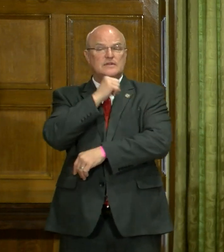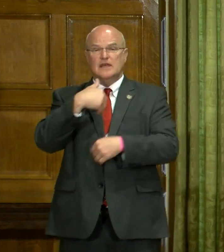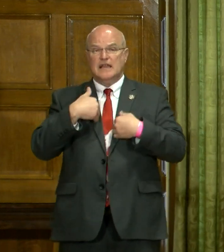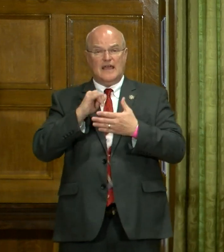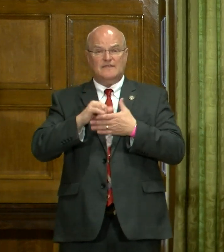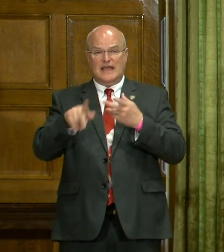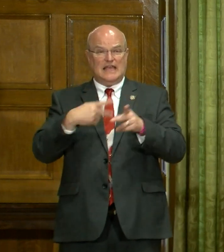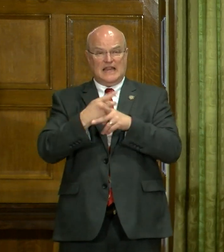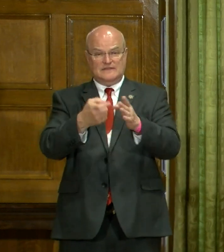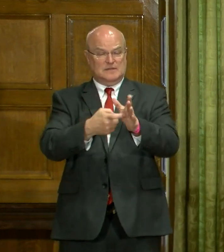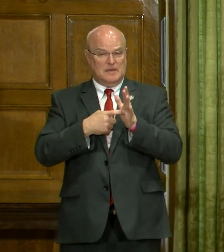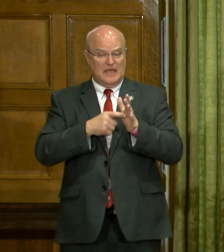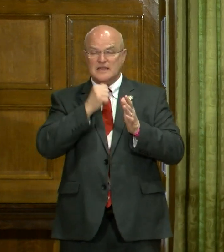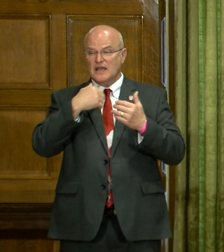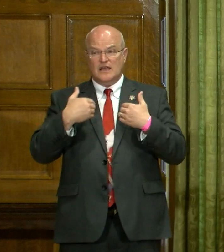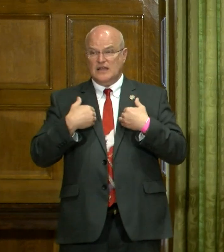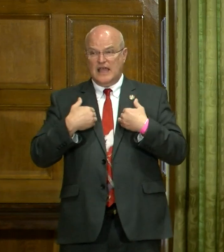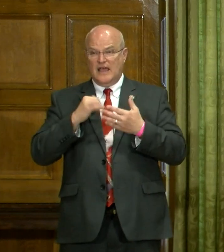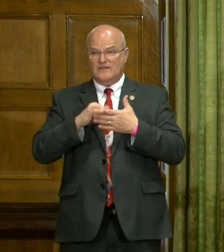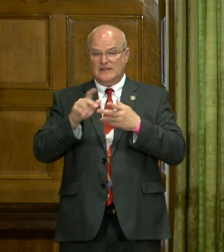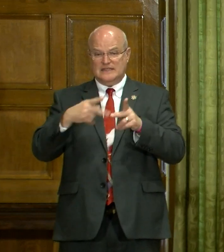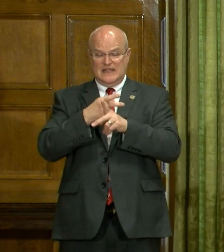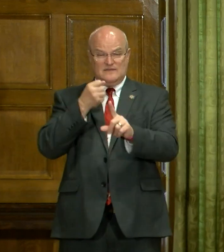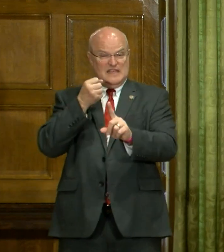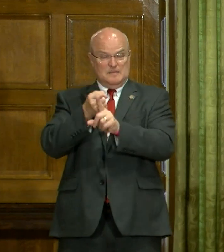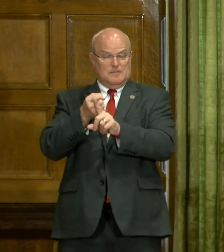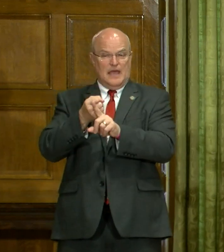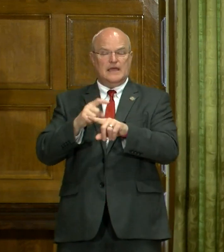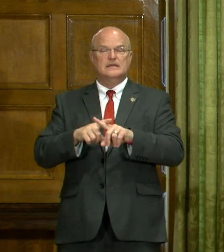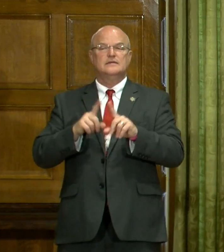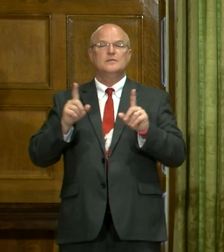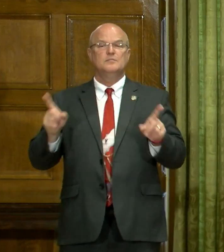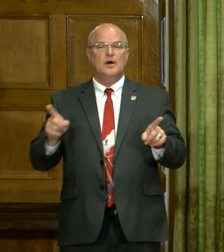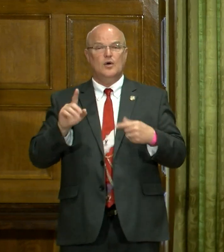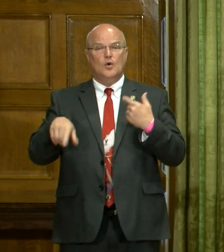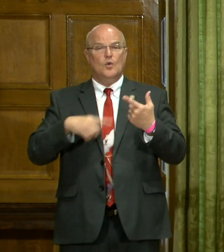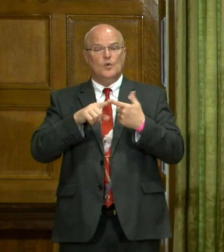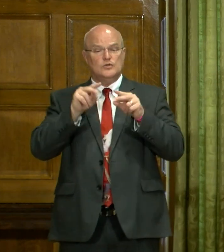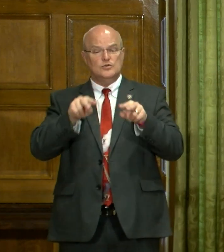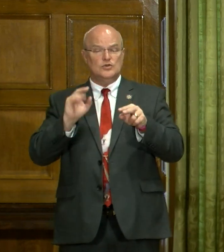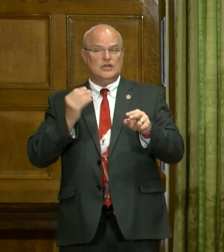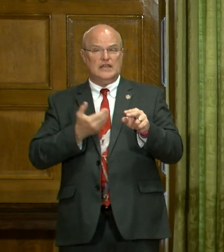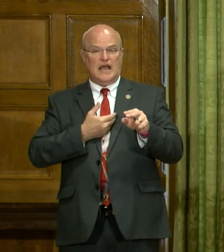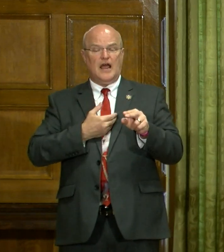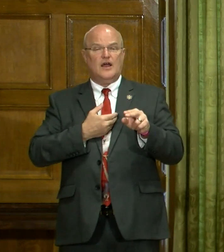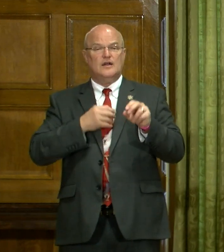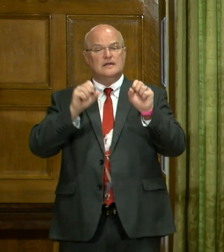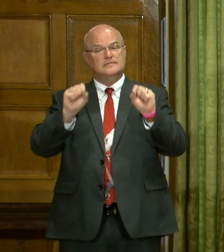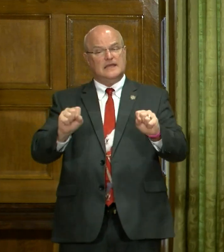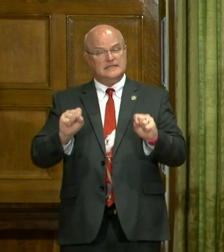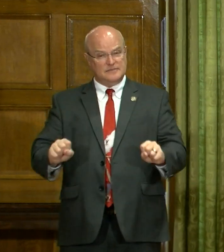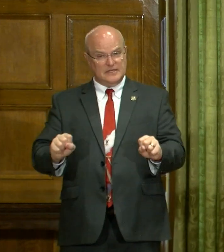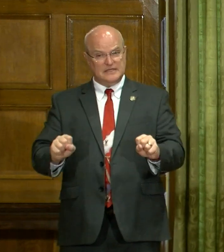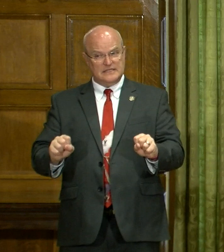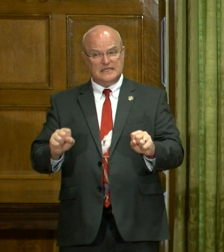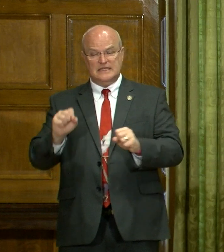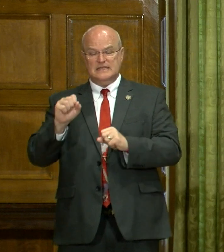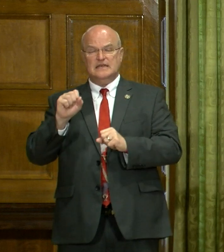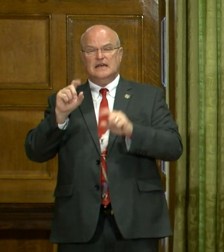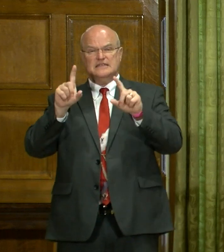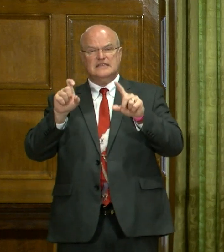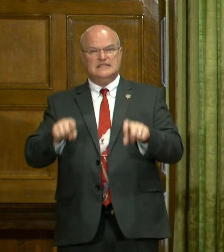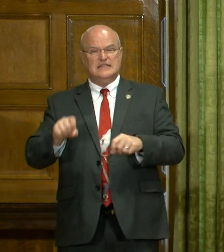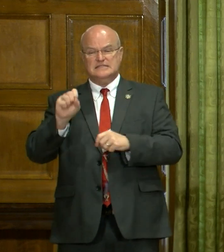going to have that kind of demand. They're not going to have that kind of an impact. But whenever you look at our capacity in Arkansas, our testing